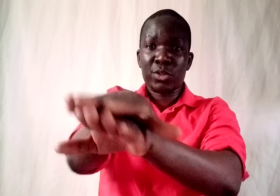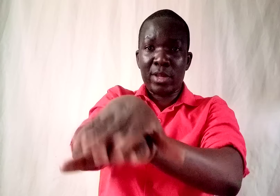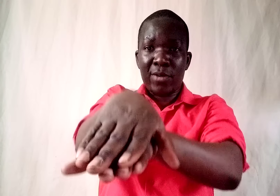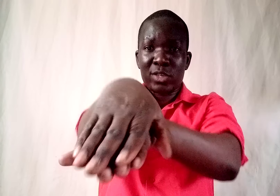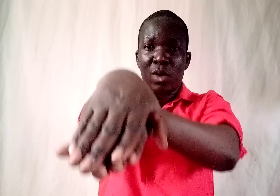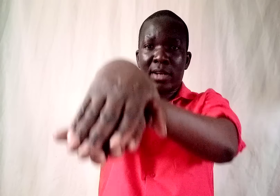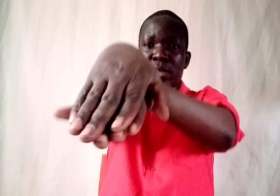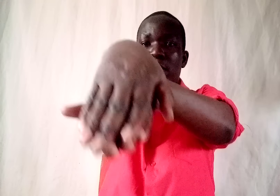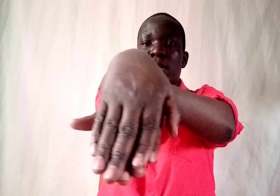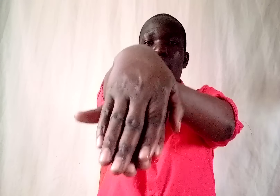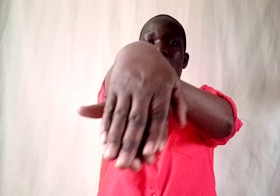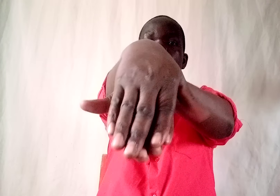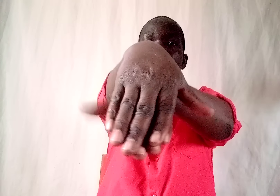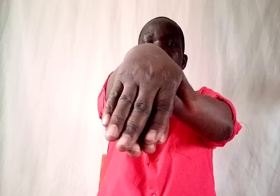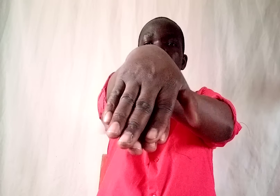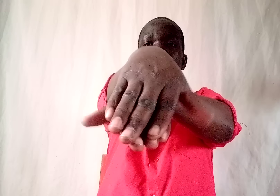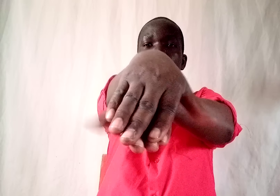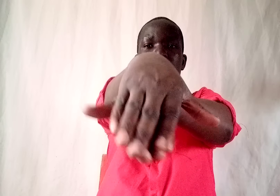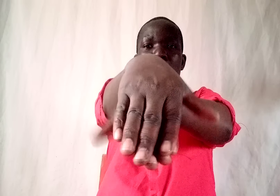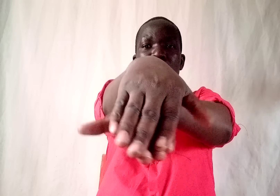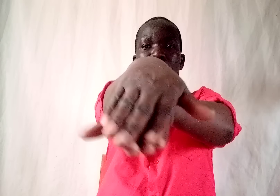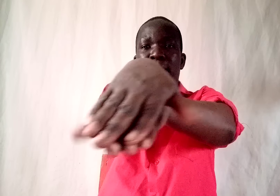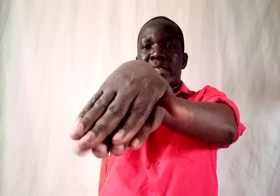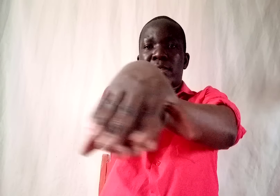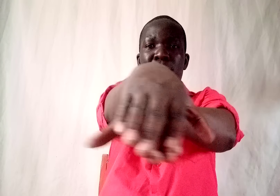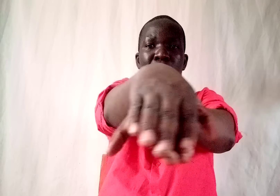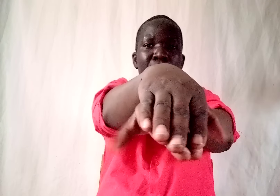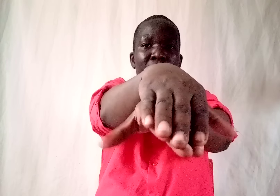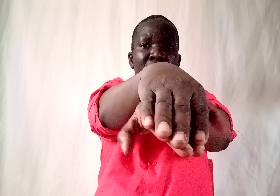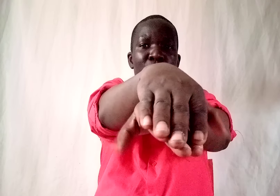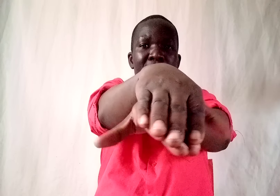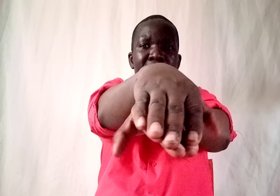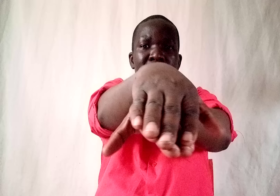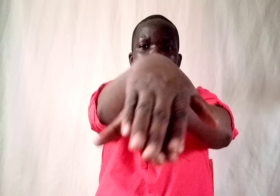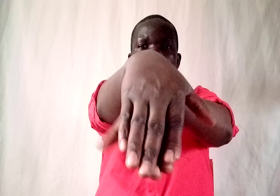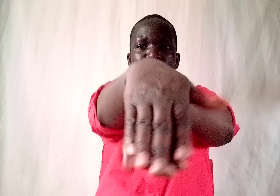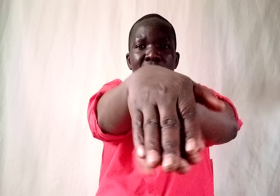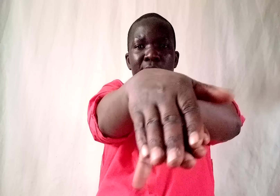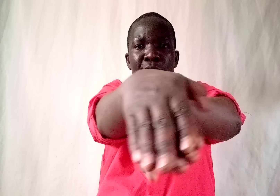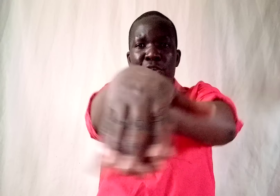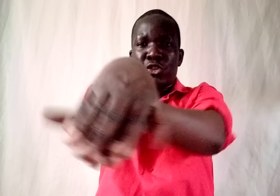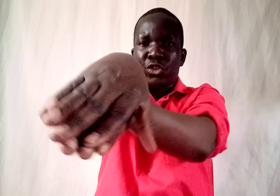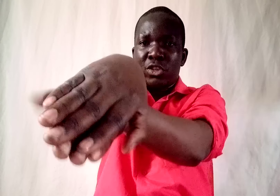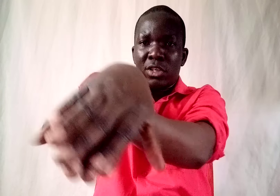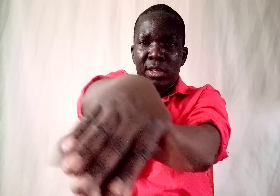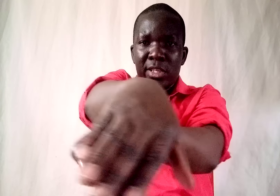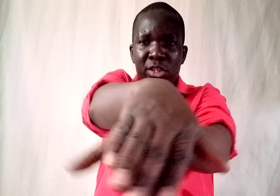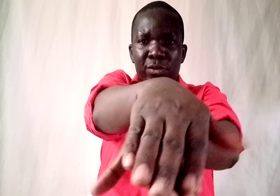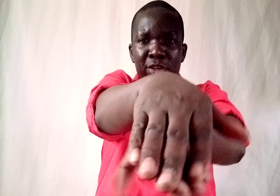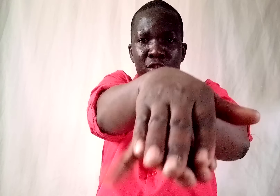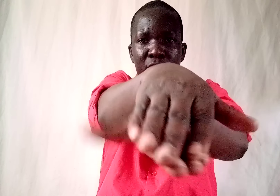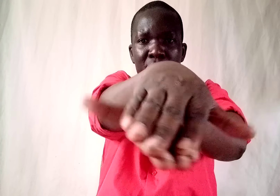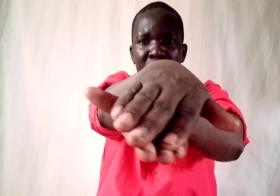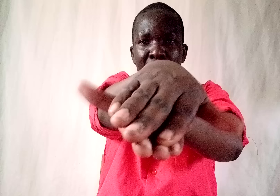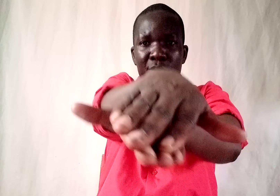the first one, the way it moves in water, like this. Look at this. So this is fish. This is fish. You see the